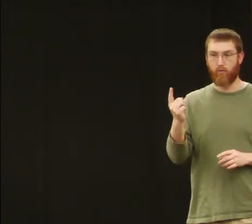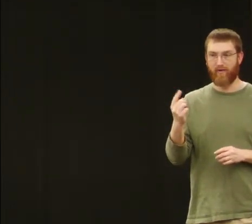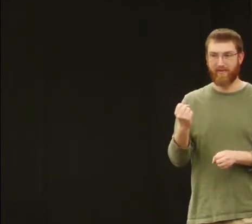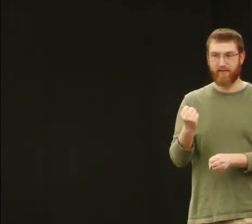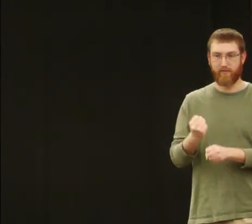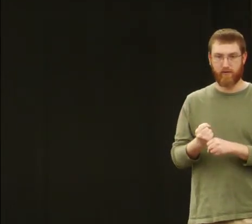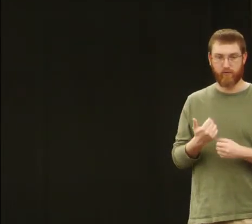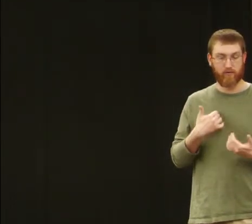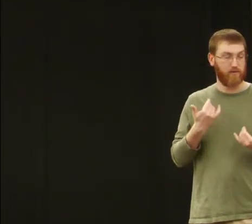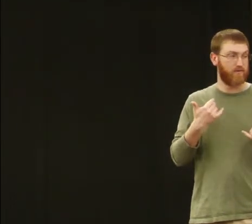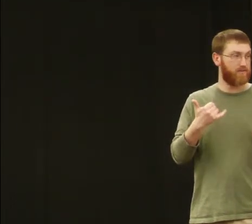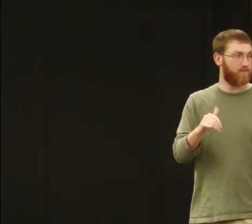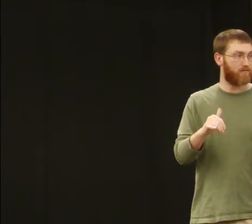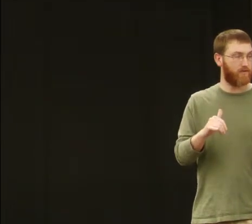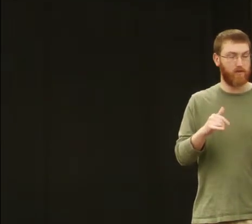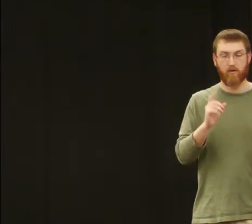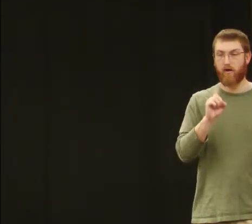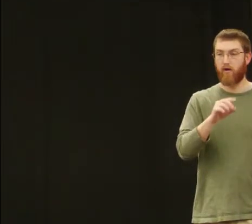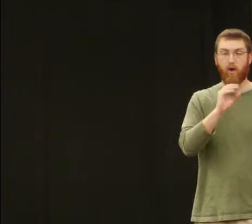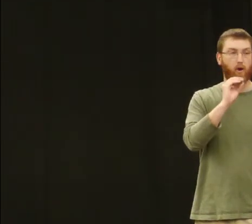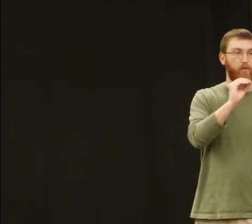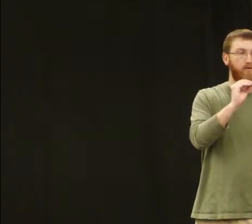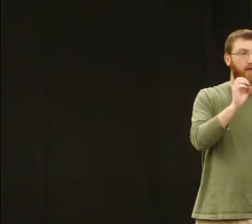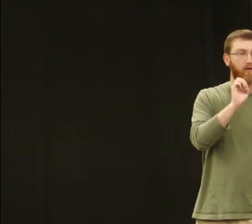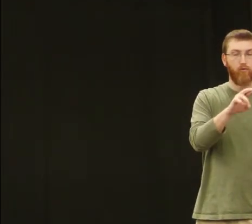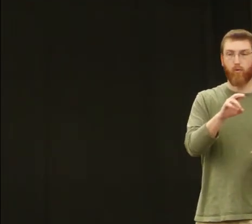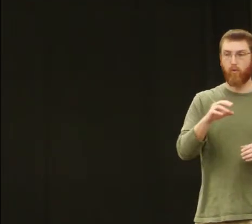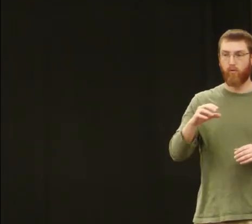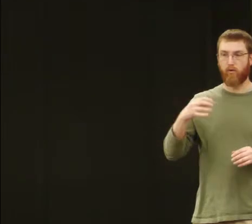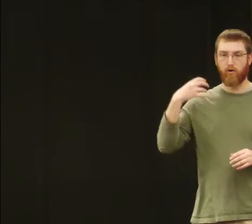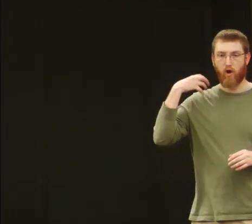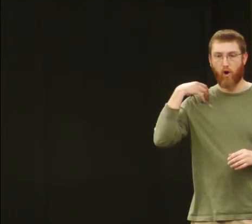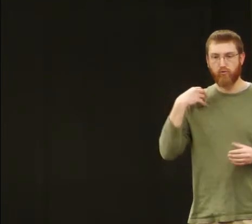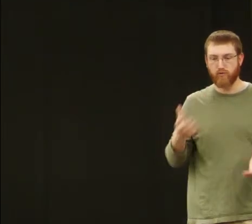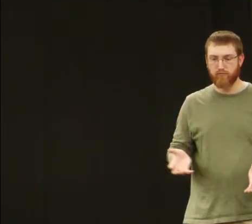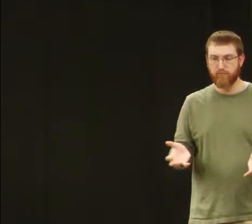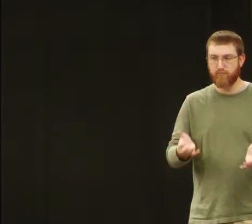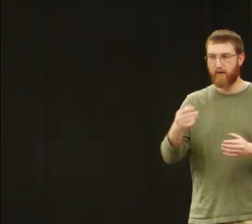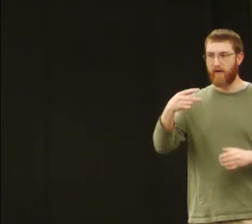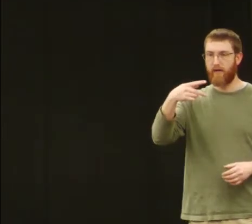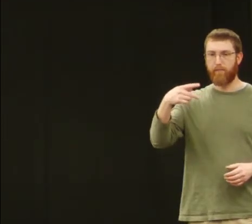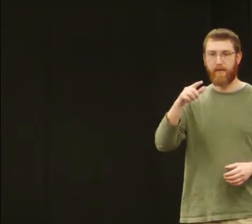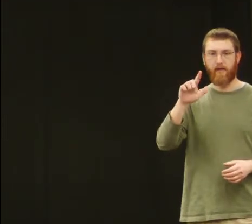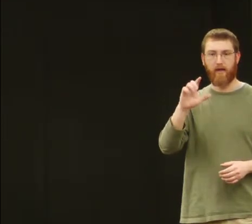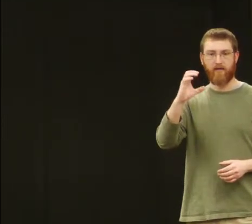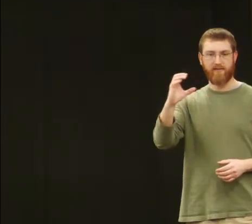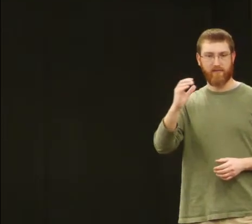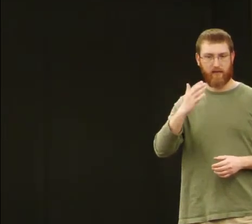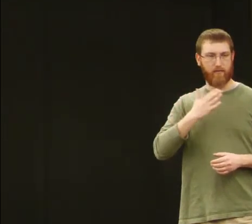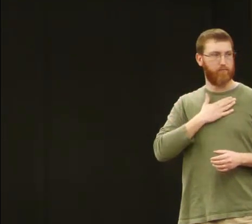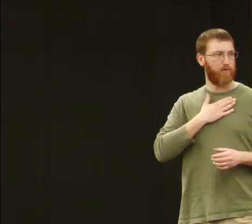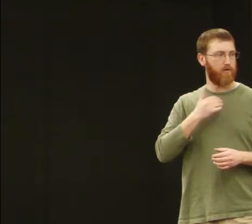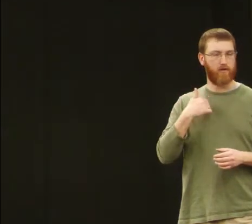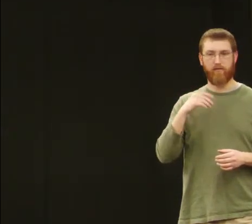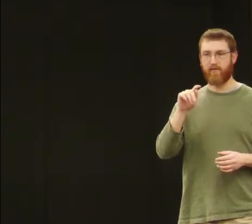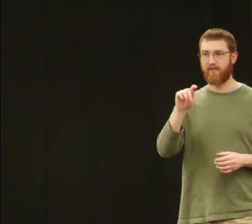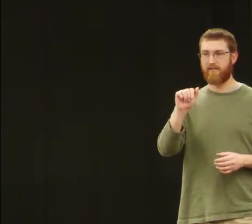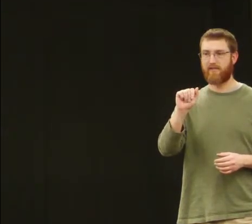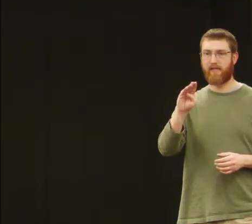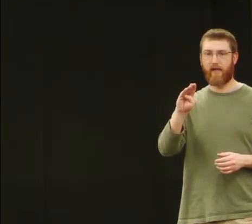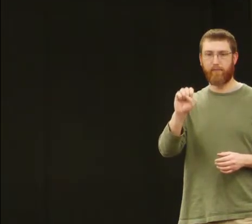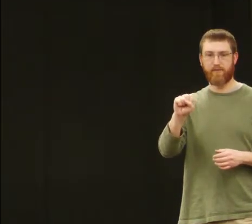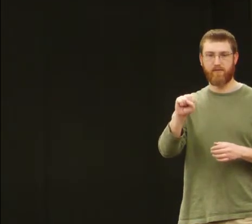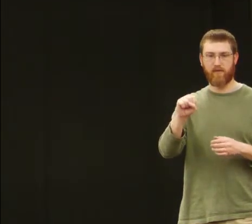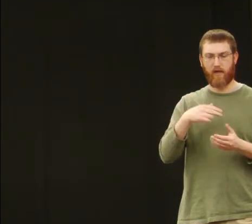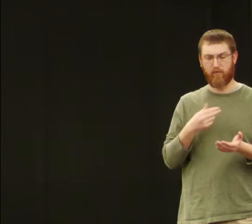still, when I go to teach or coach in a PLC, I have mine all tabbed, and I use this